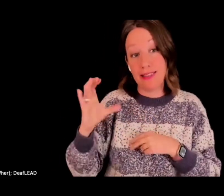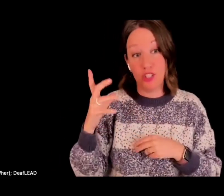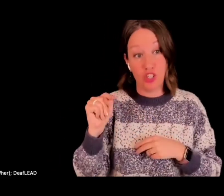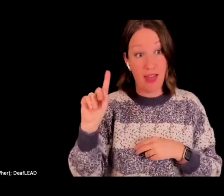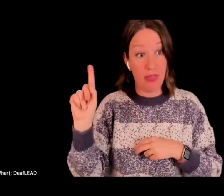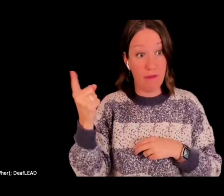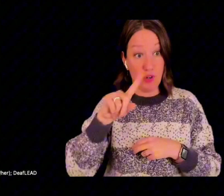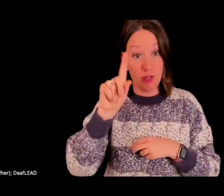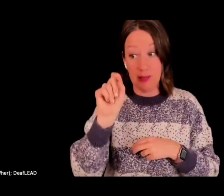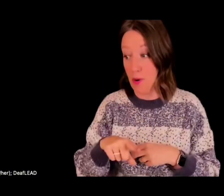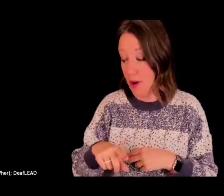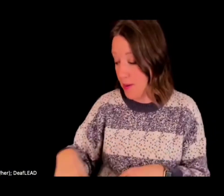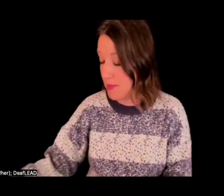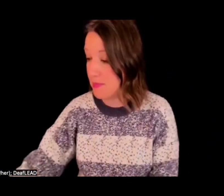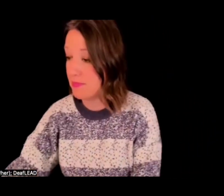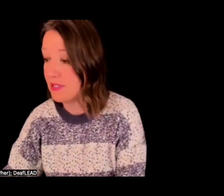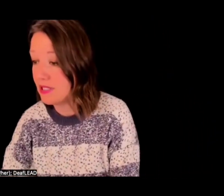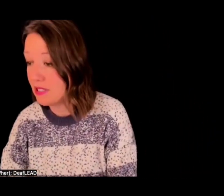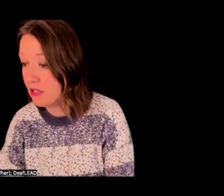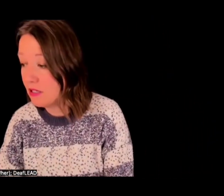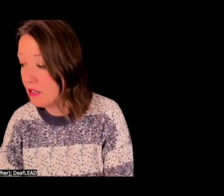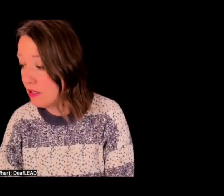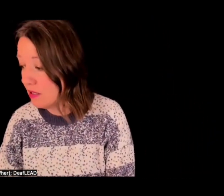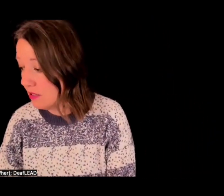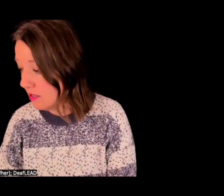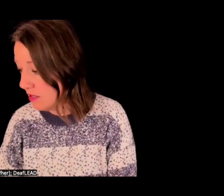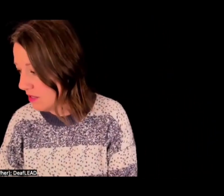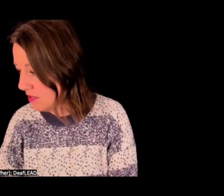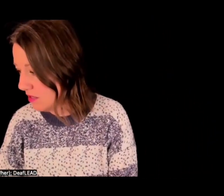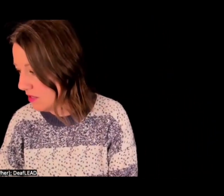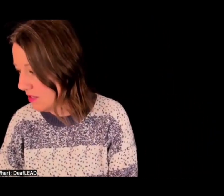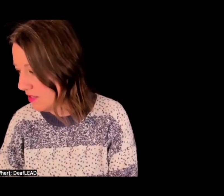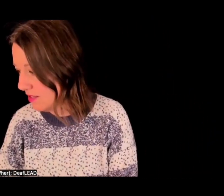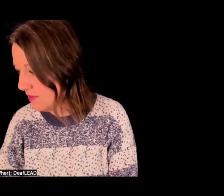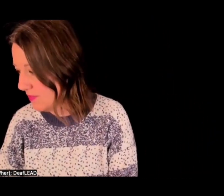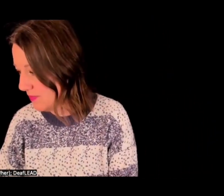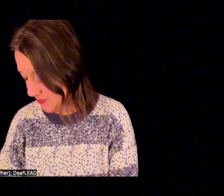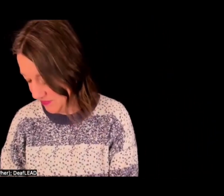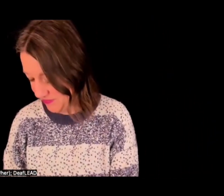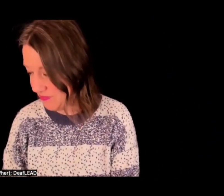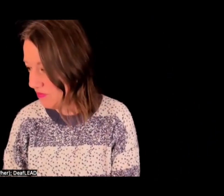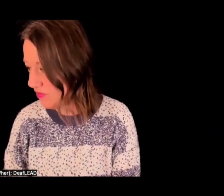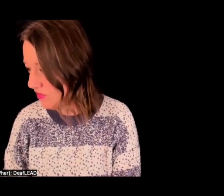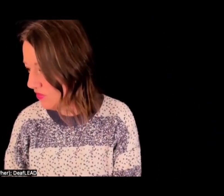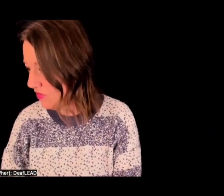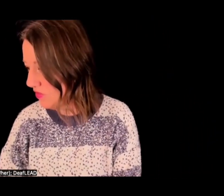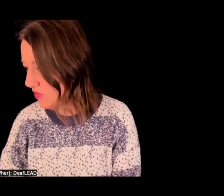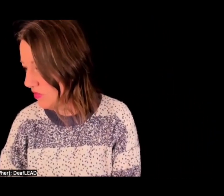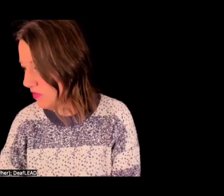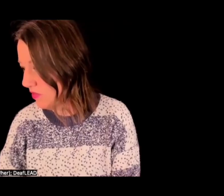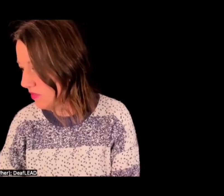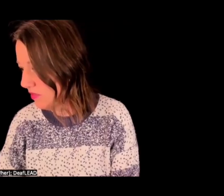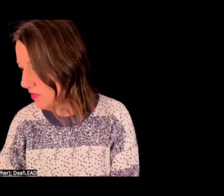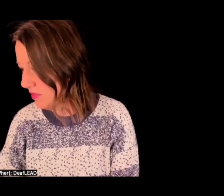you. I will copy and paste the prompt into the chat first.